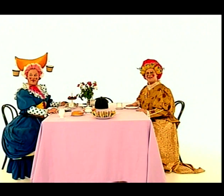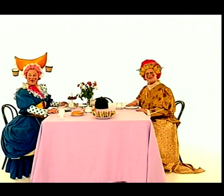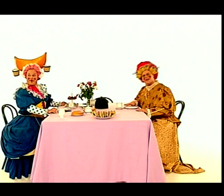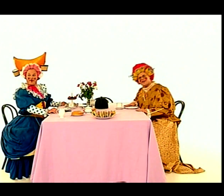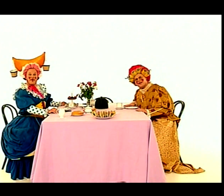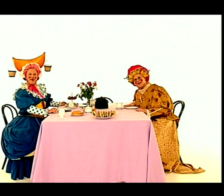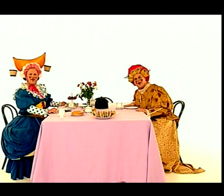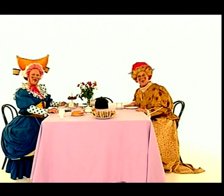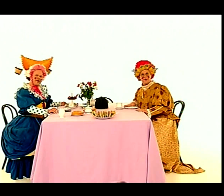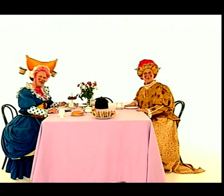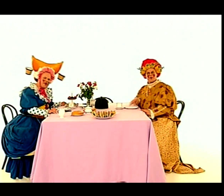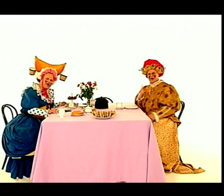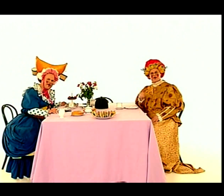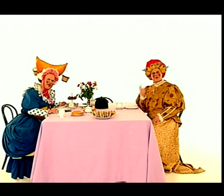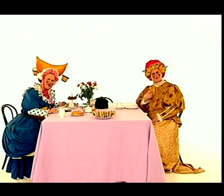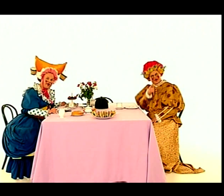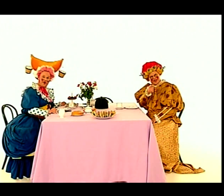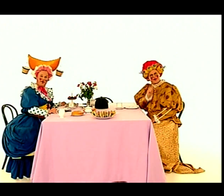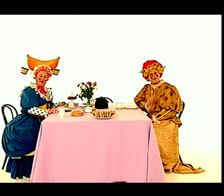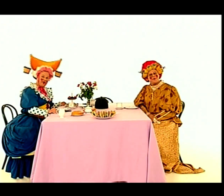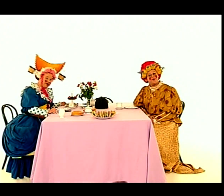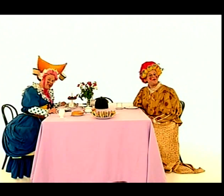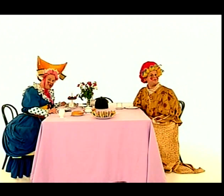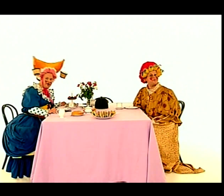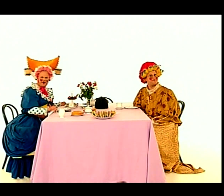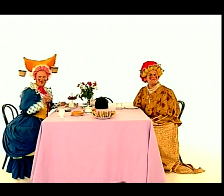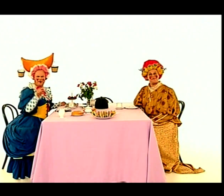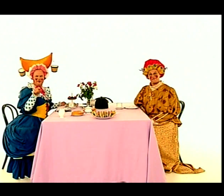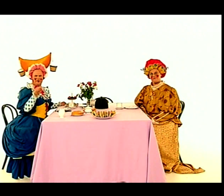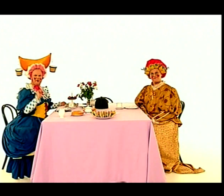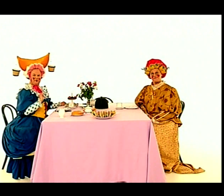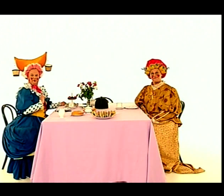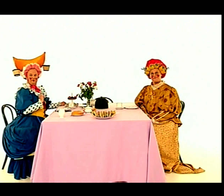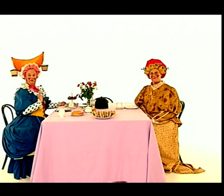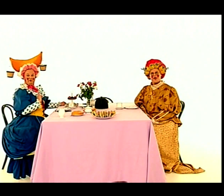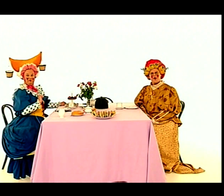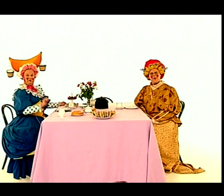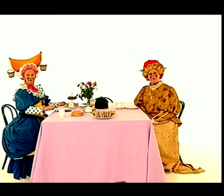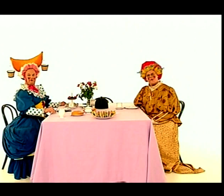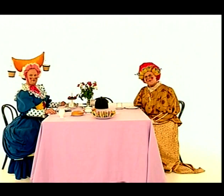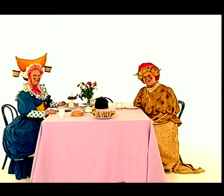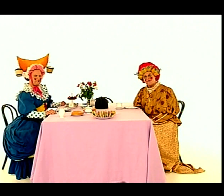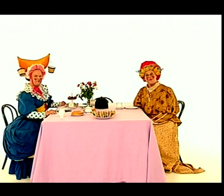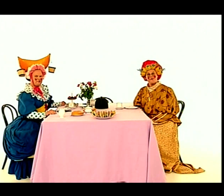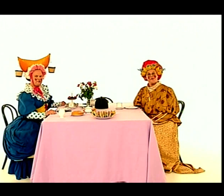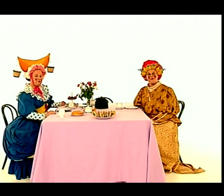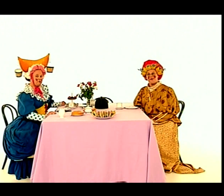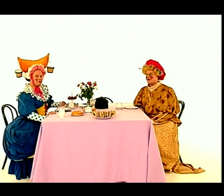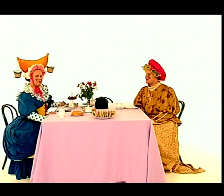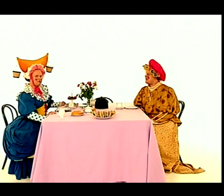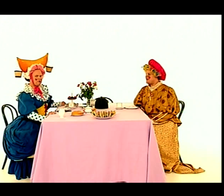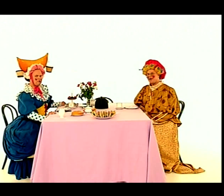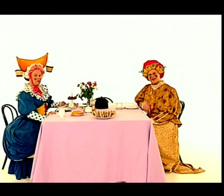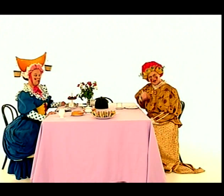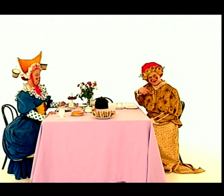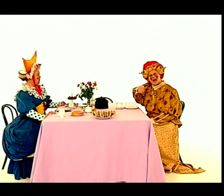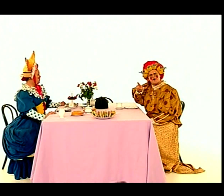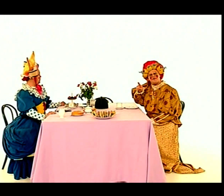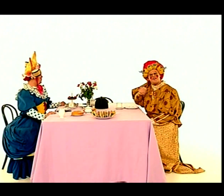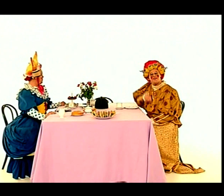excuse me. Oh, who are you? I'm Mr. Tumble's friend. Mr. Tumble has just gone out. Gone out?